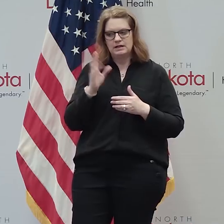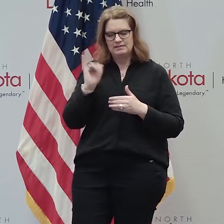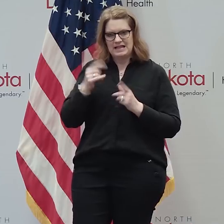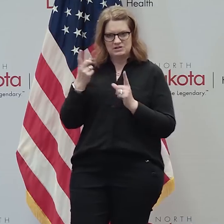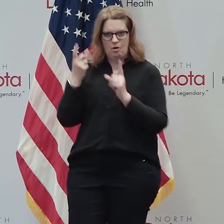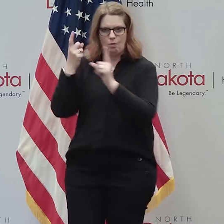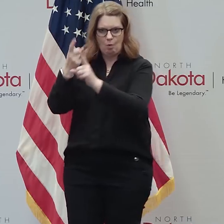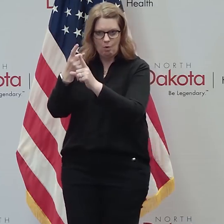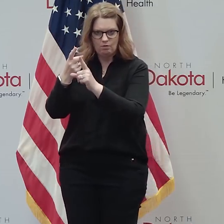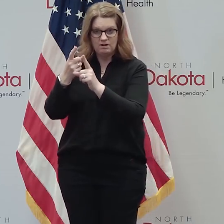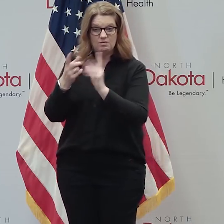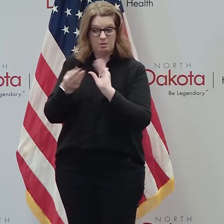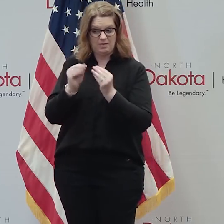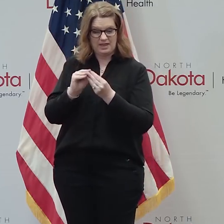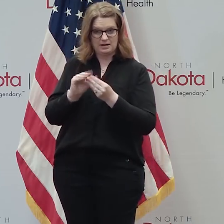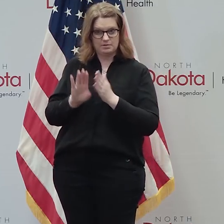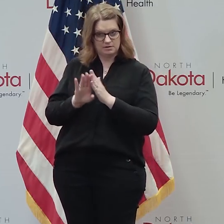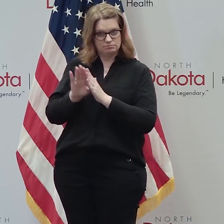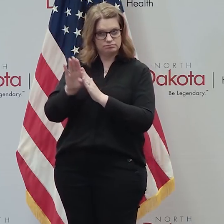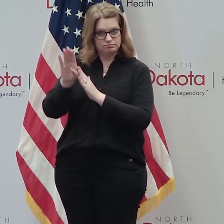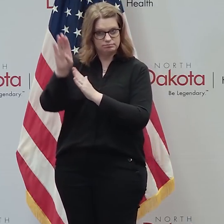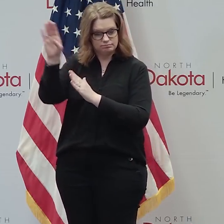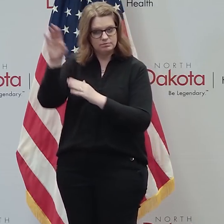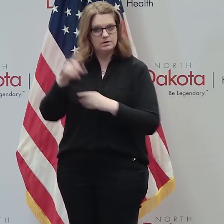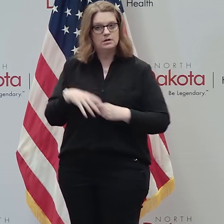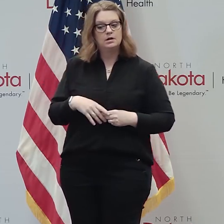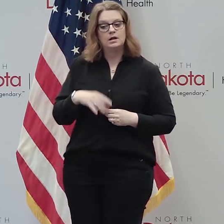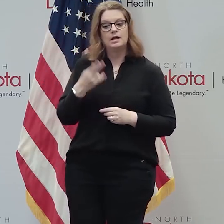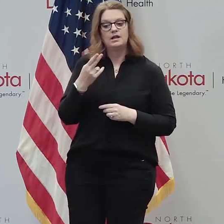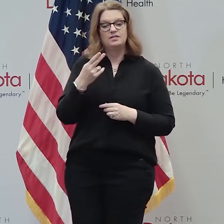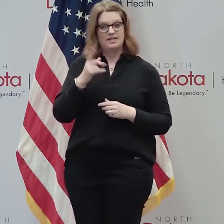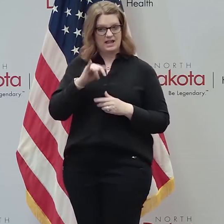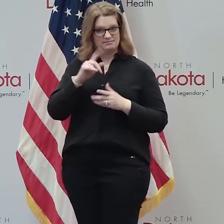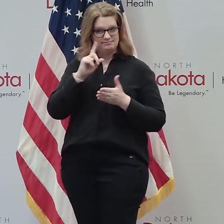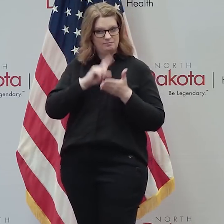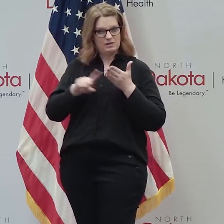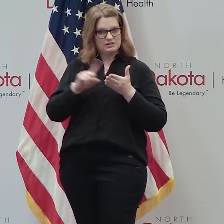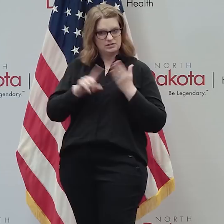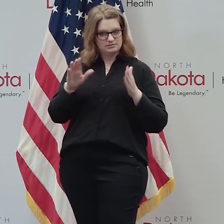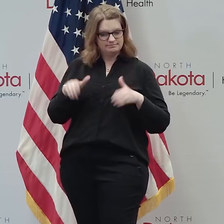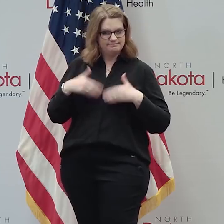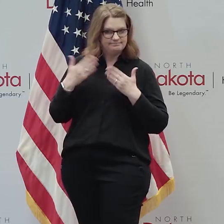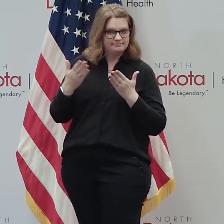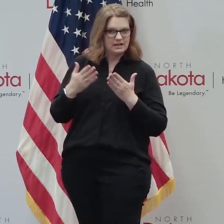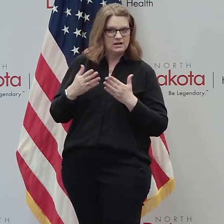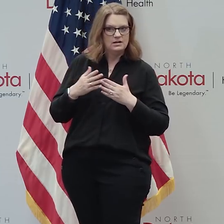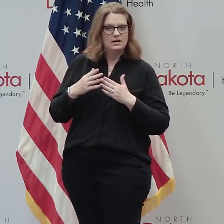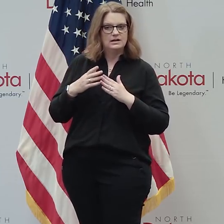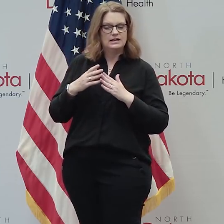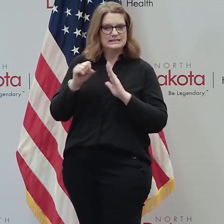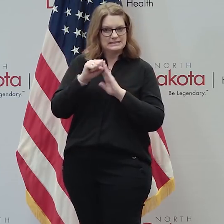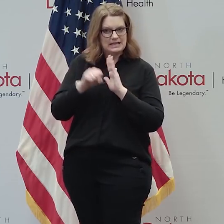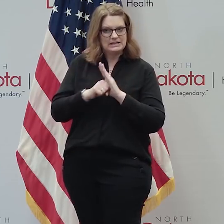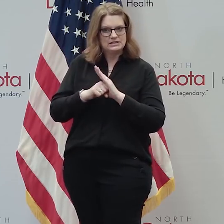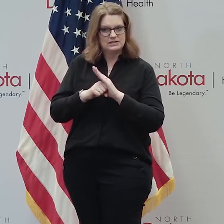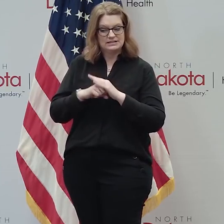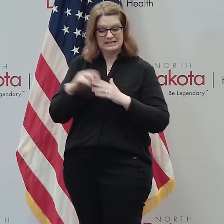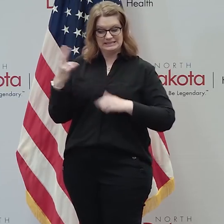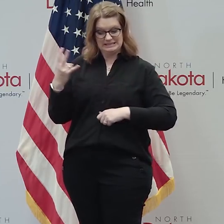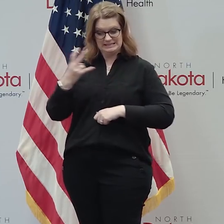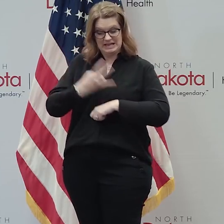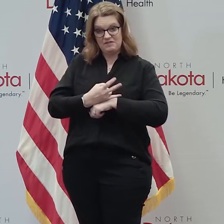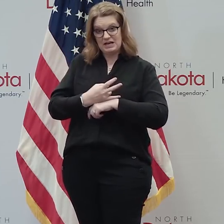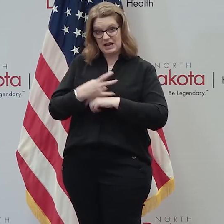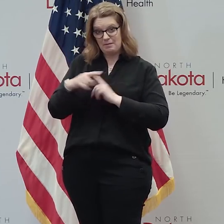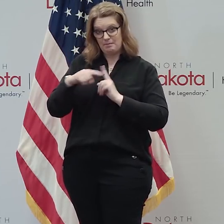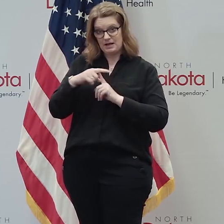to have that number even climb. They were suggesting that a state should have below a 7-day positive test